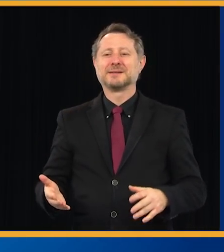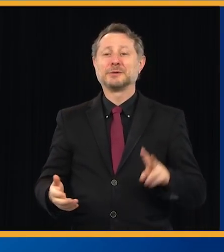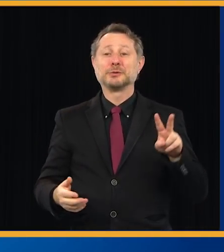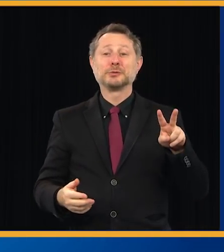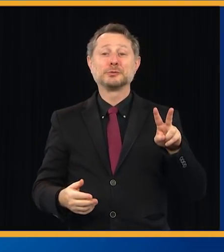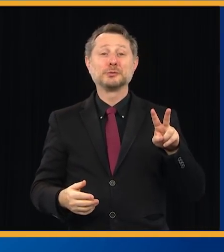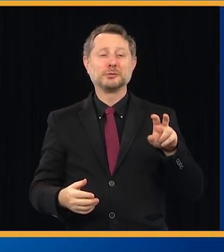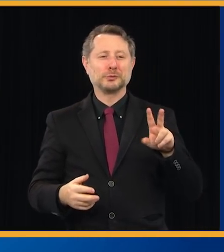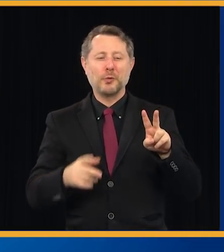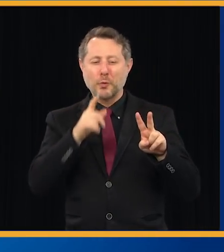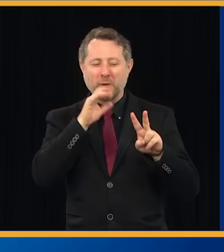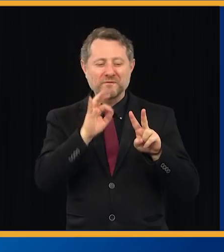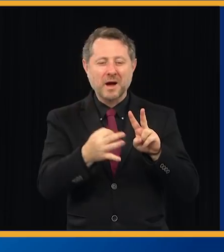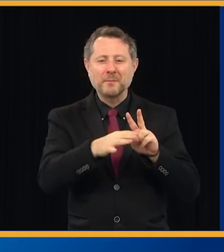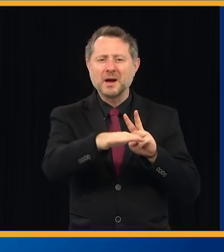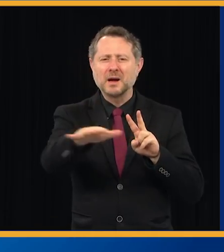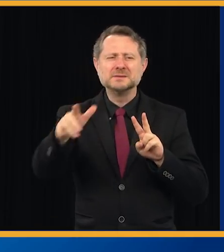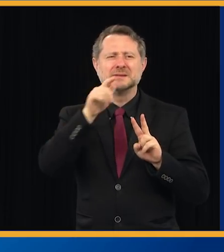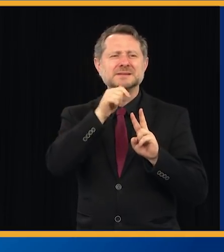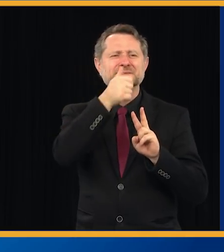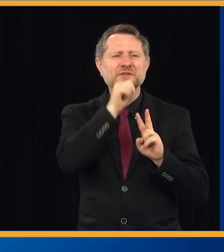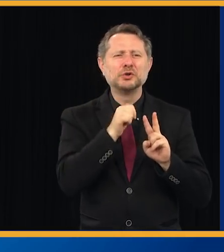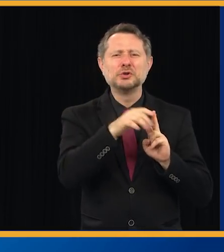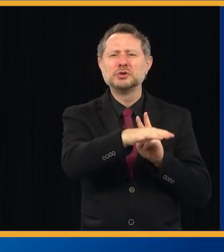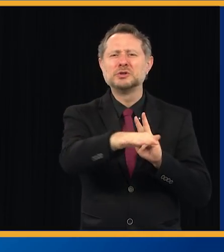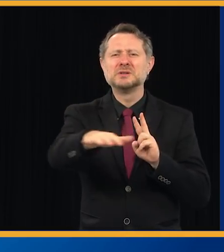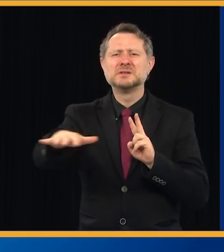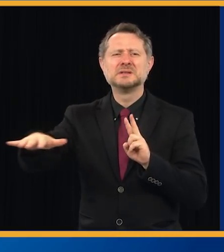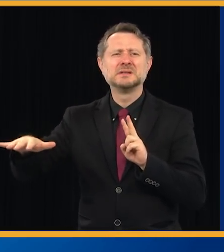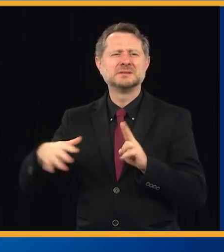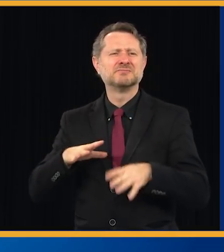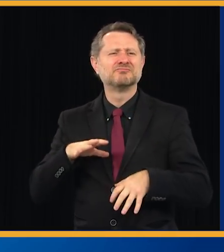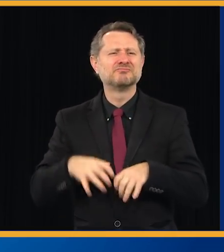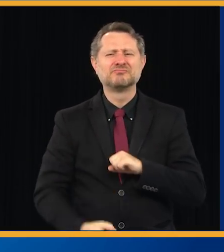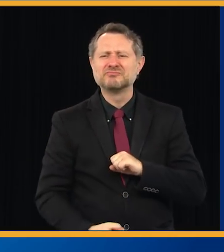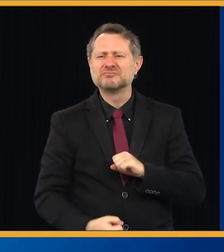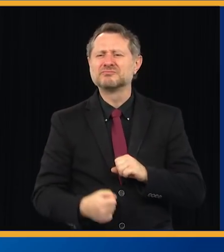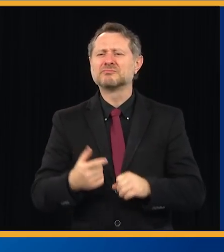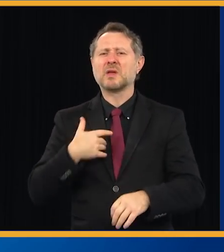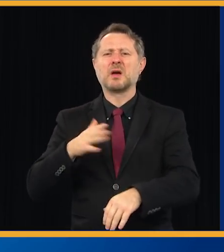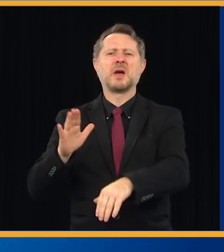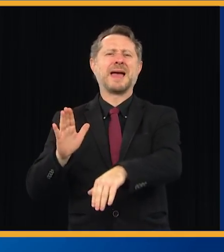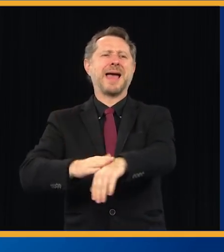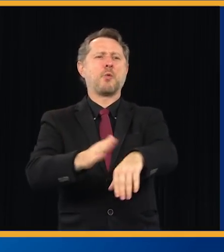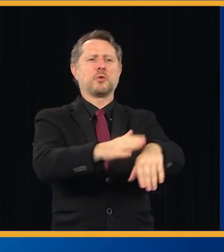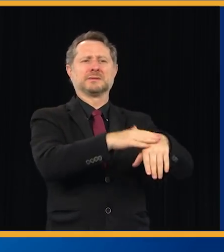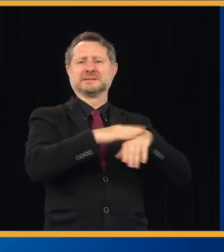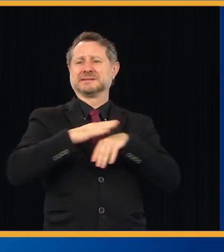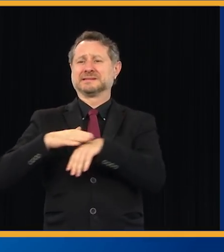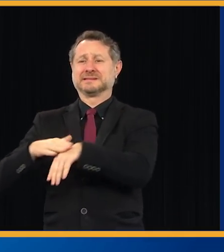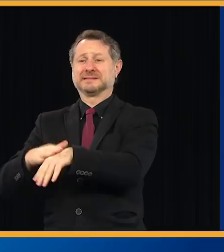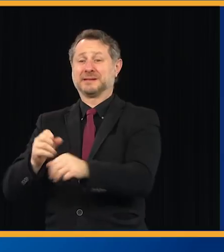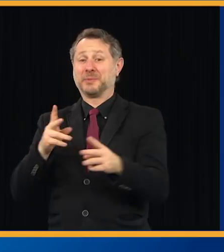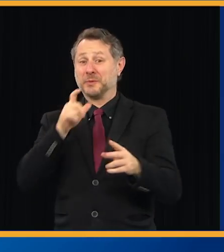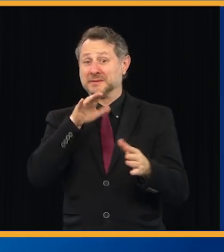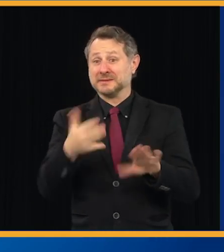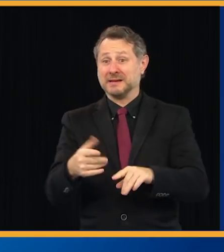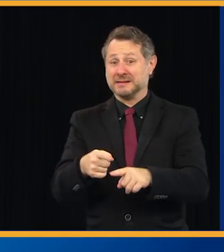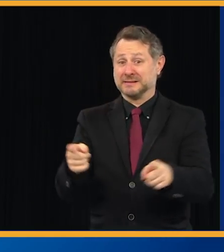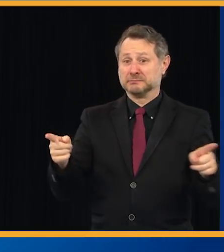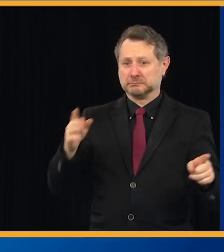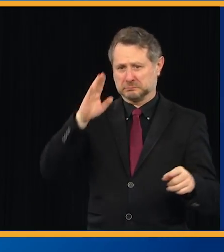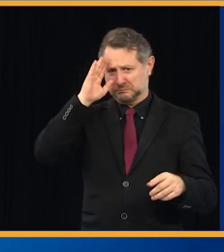today. Also a caution in the number of deaths. I know the reporters and everyone likes